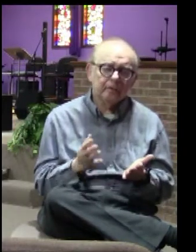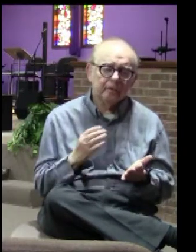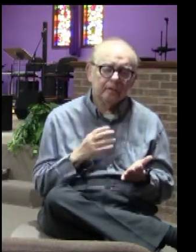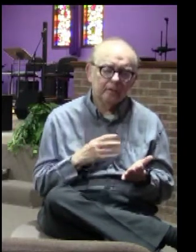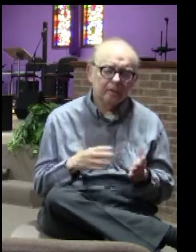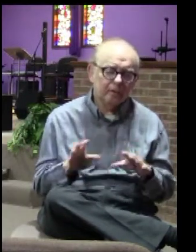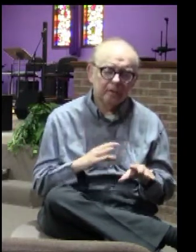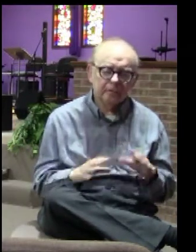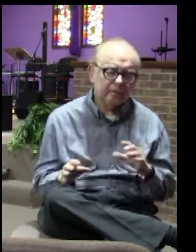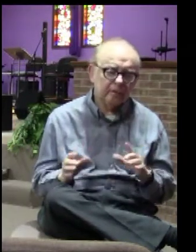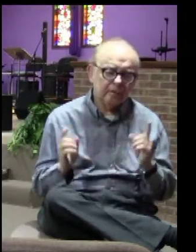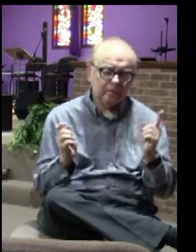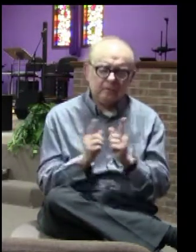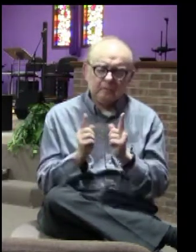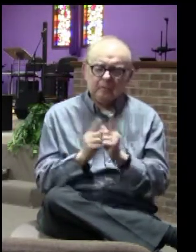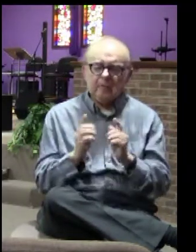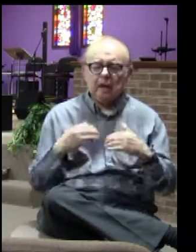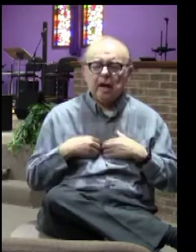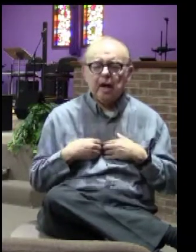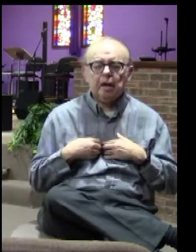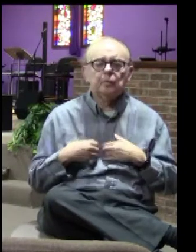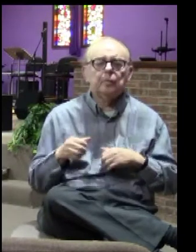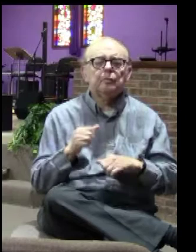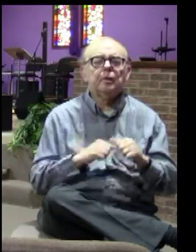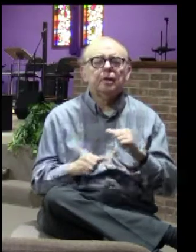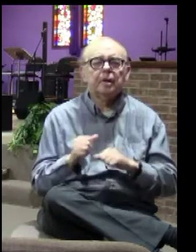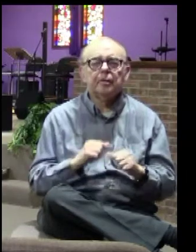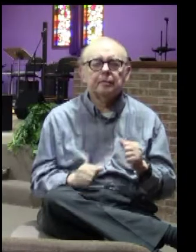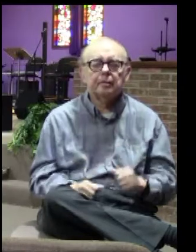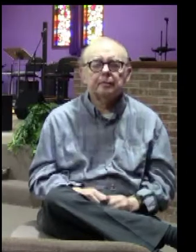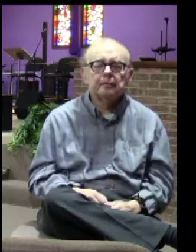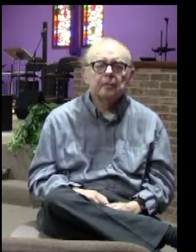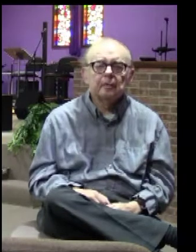You replay the confrontations that you've had with each other,